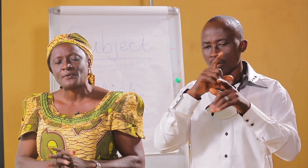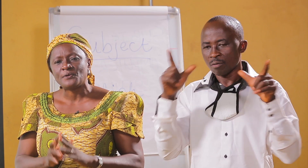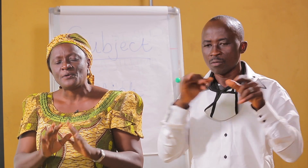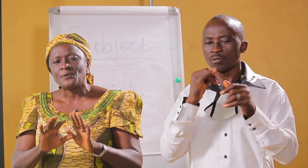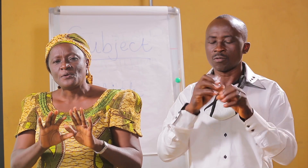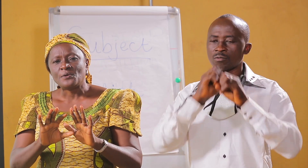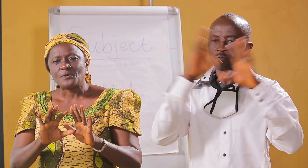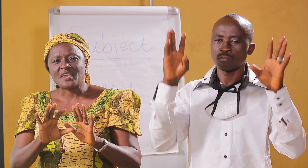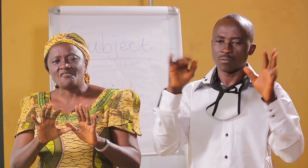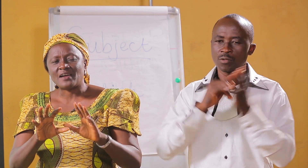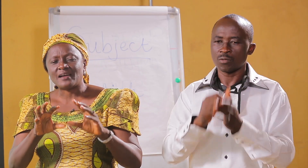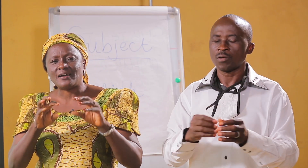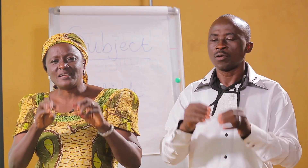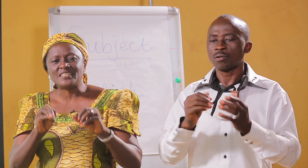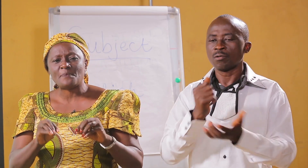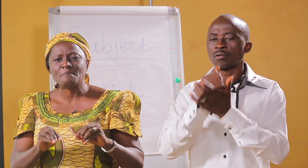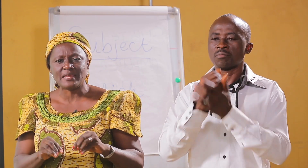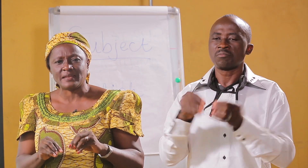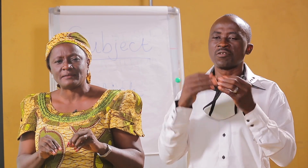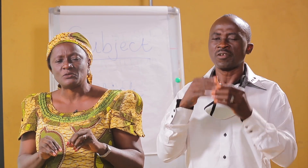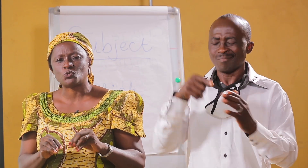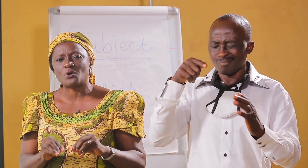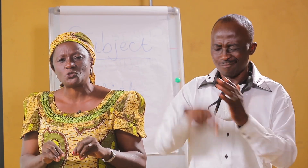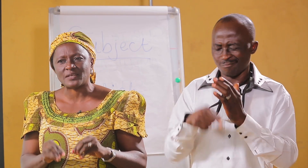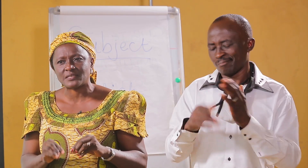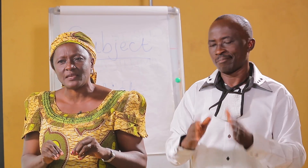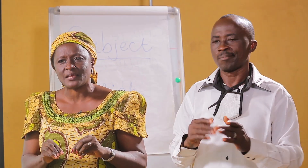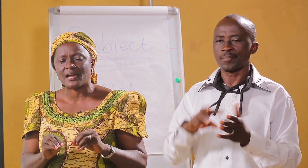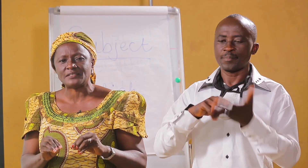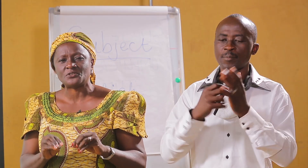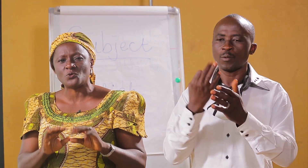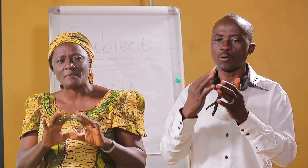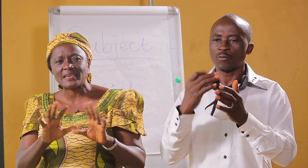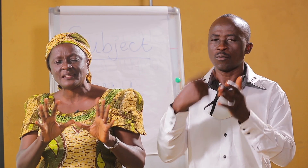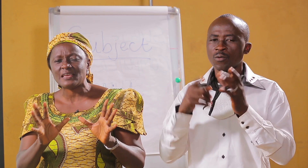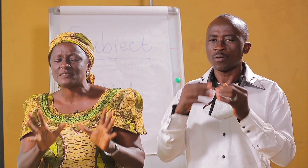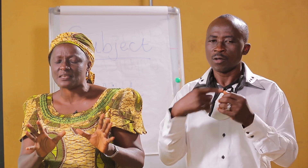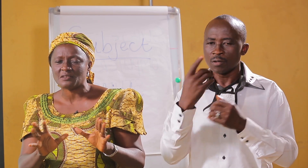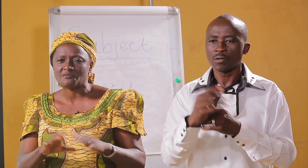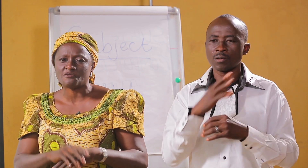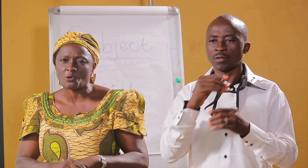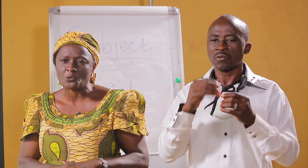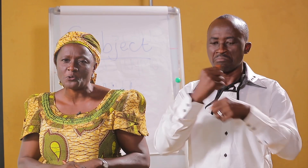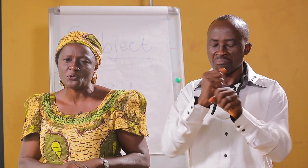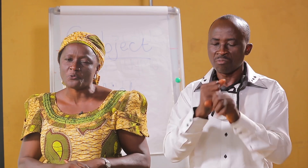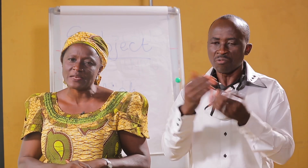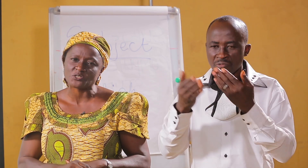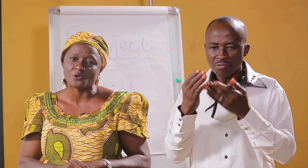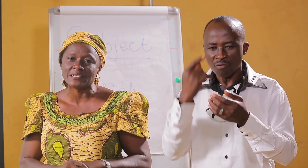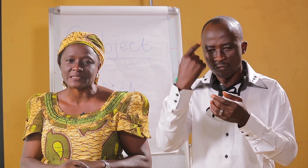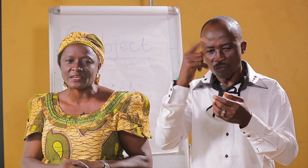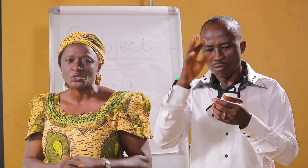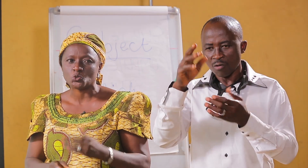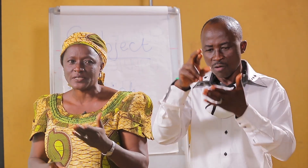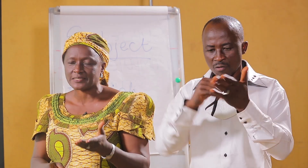help give a deeper meaning to what you are saying, and you are making it easy for your readers or